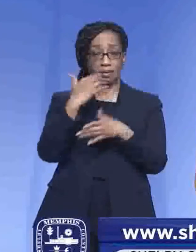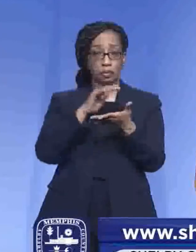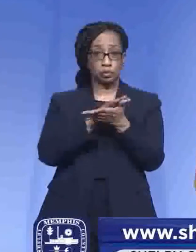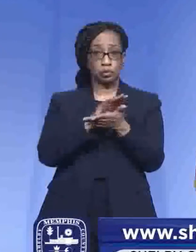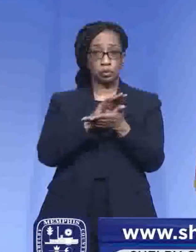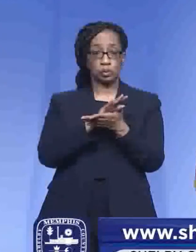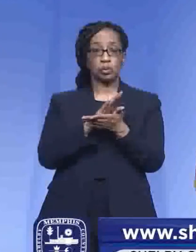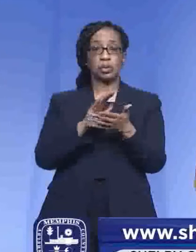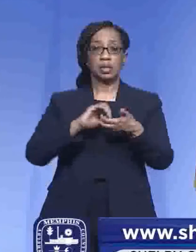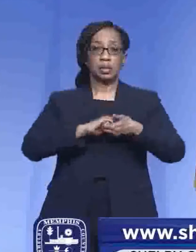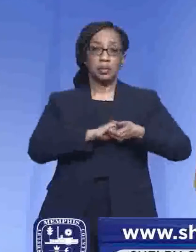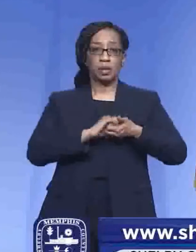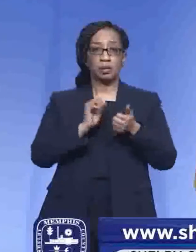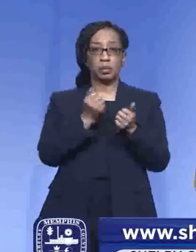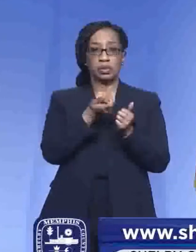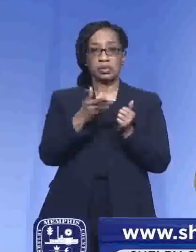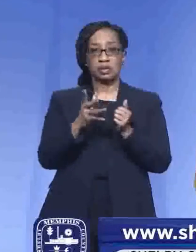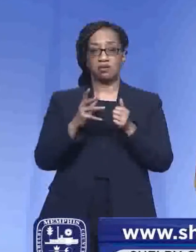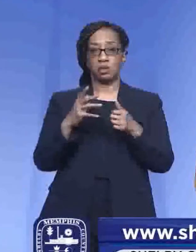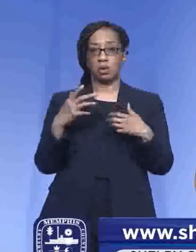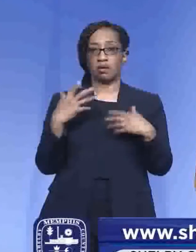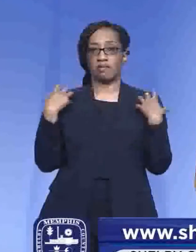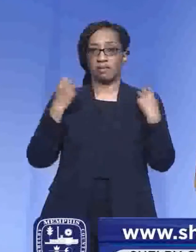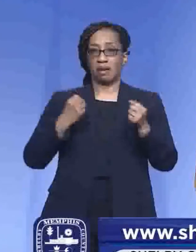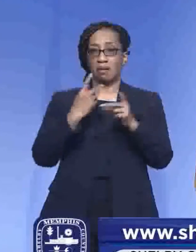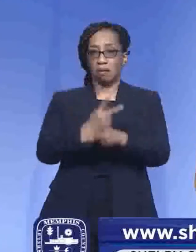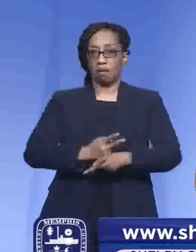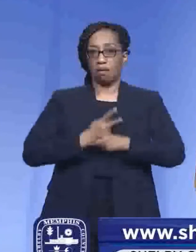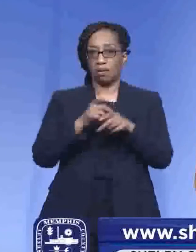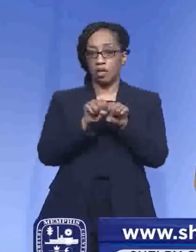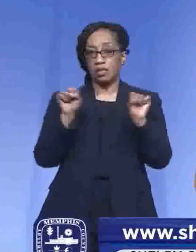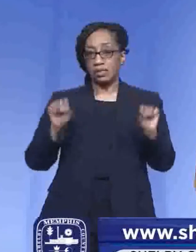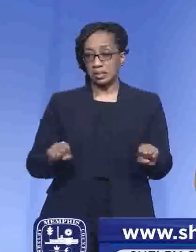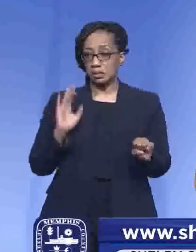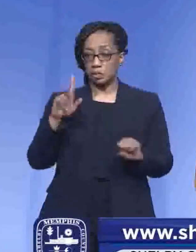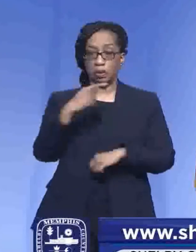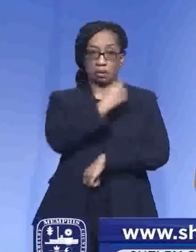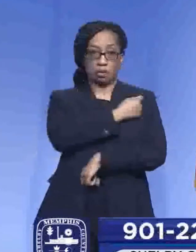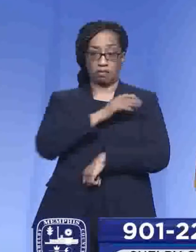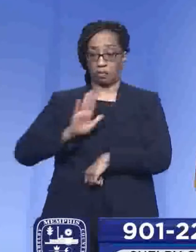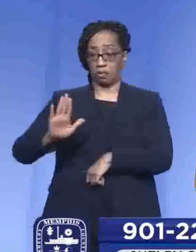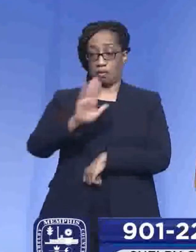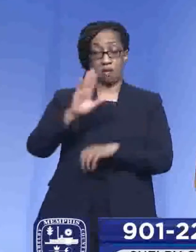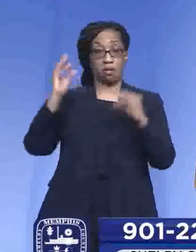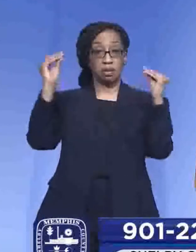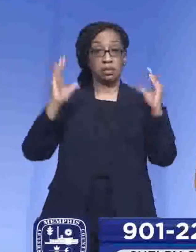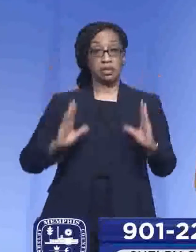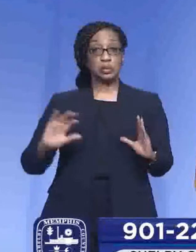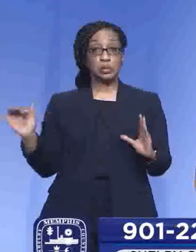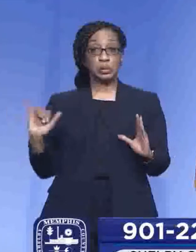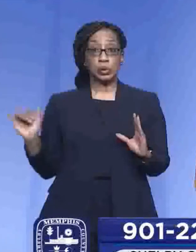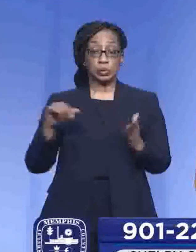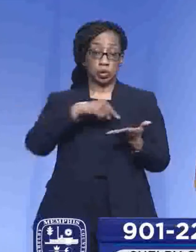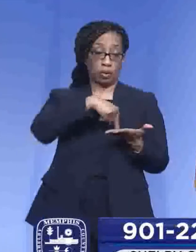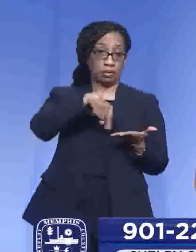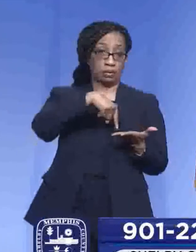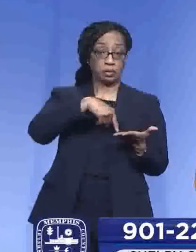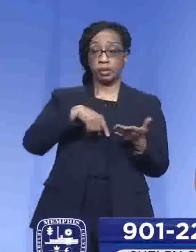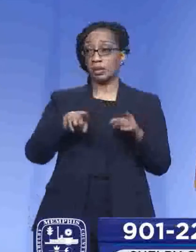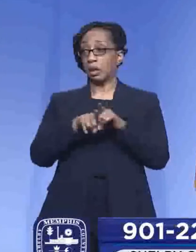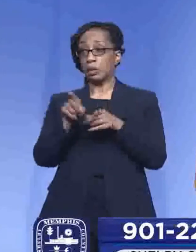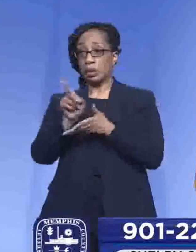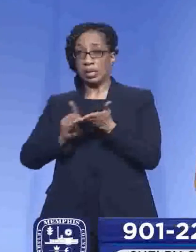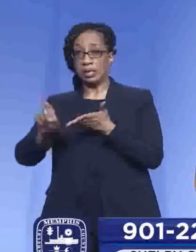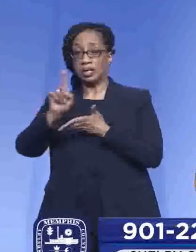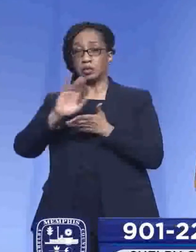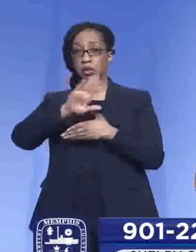with several of the healthcare systems to deliver vaccines to their teachers. So between the end of this week and the beginning of next week,